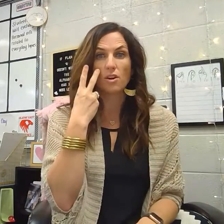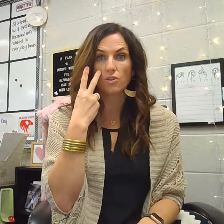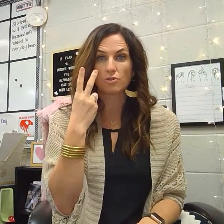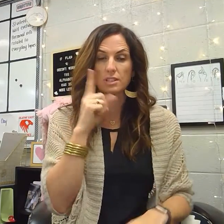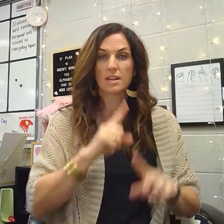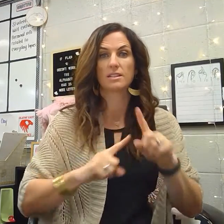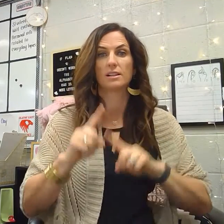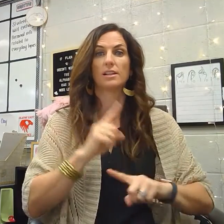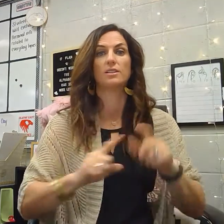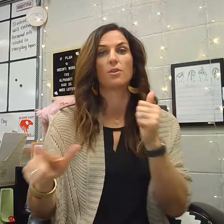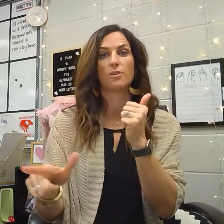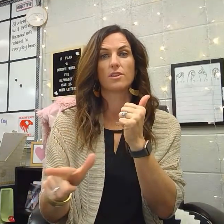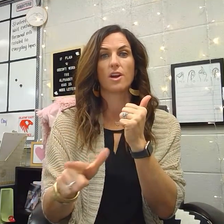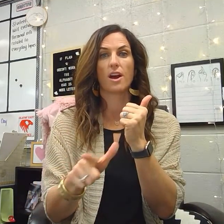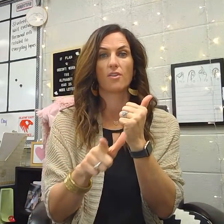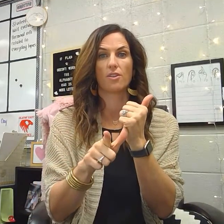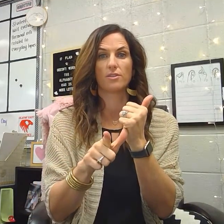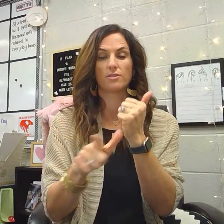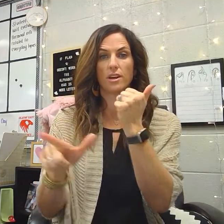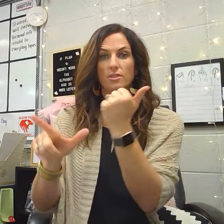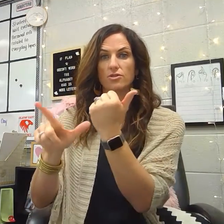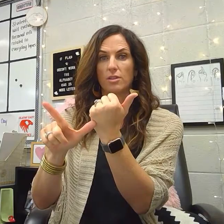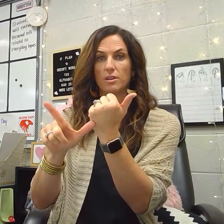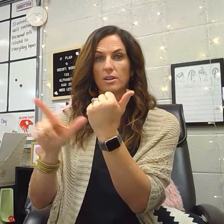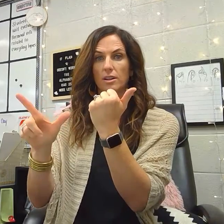maybe you'll see it signed with an L hand shape here.